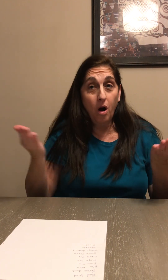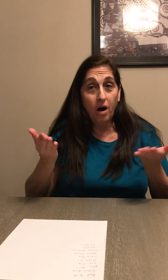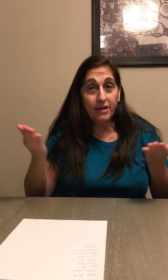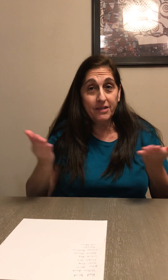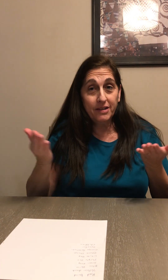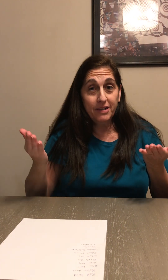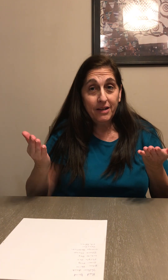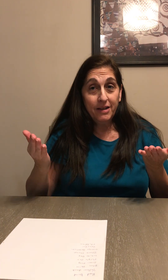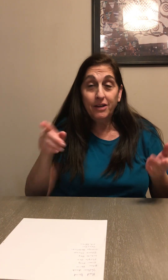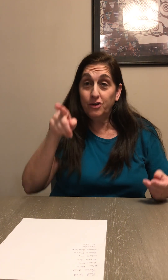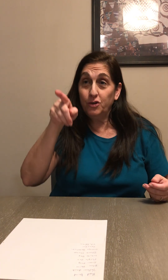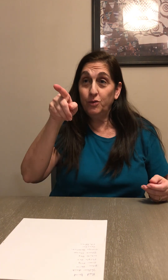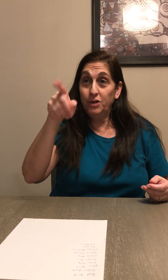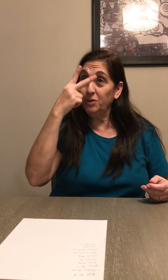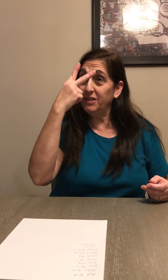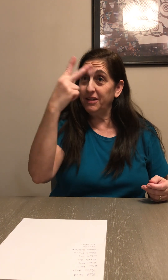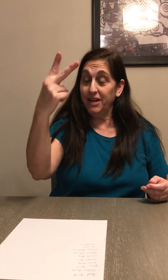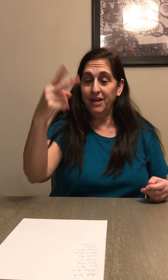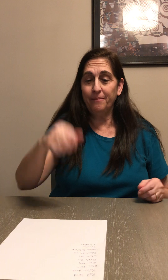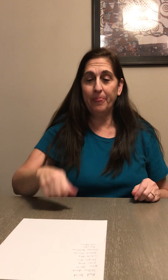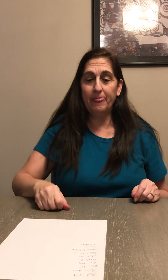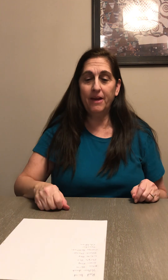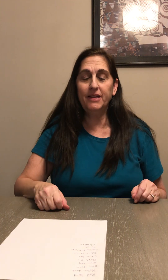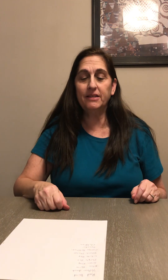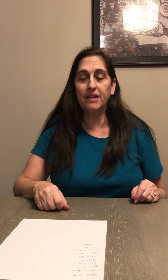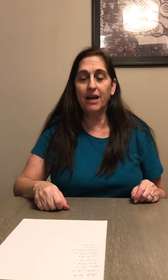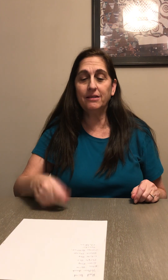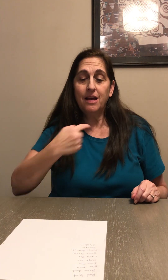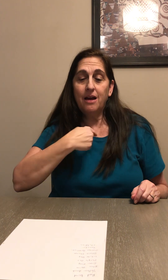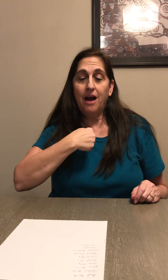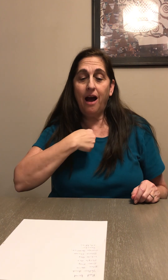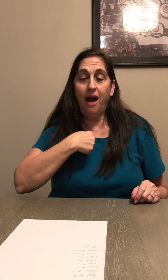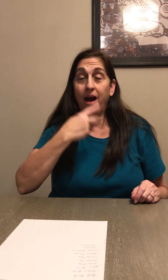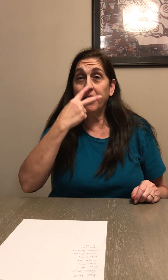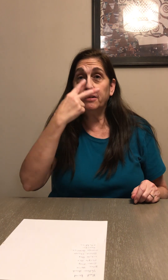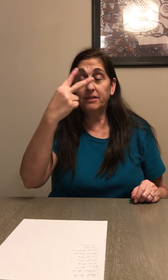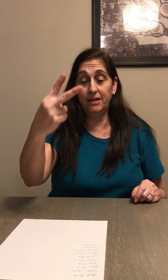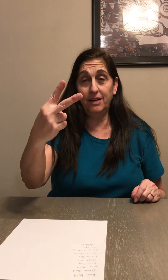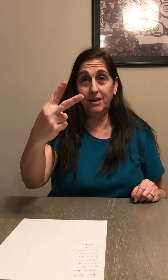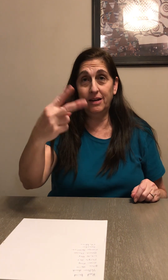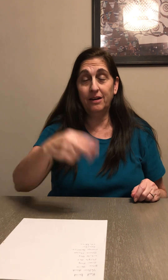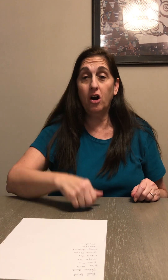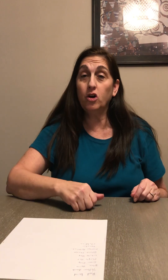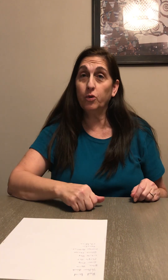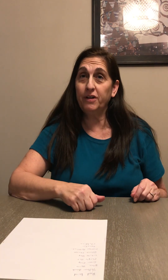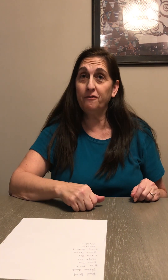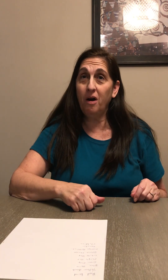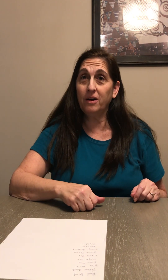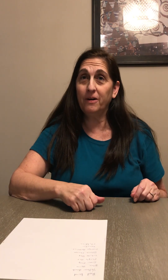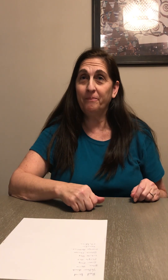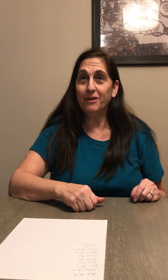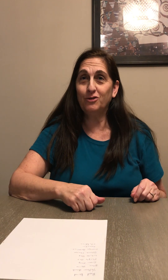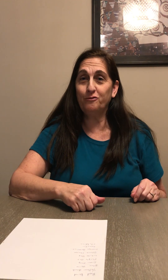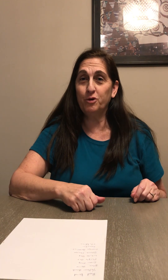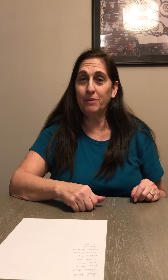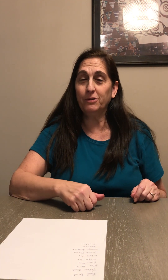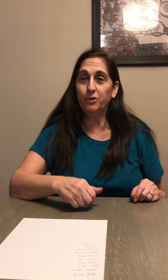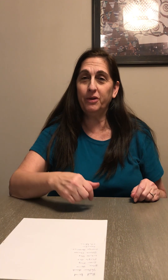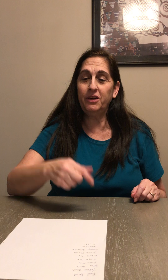what do you see? And he says, I see a green frog. So if you remember green, you